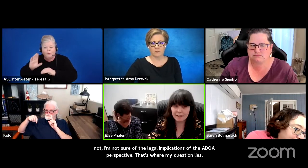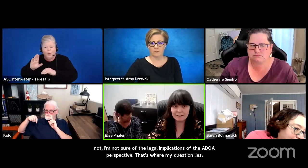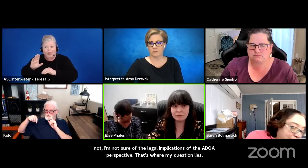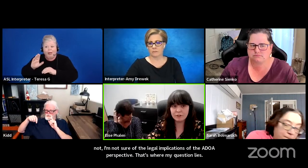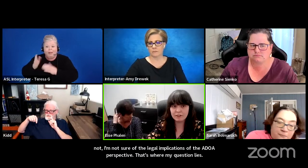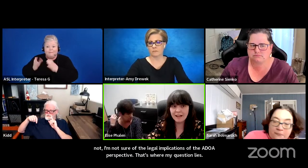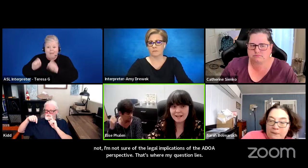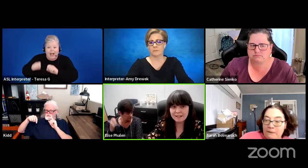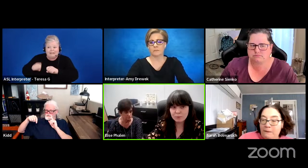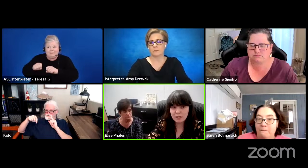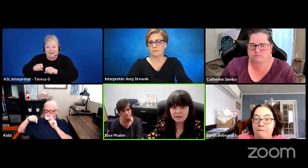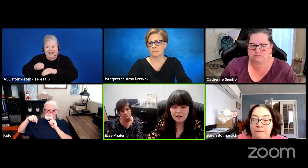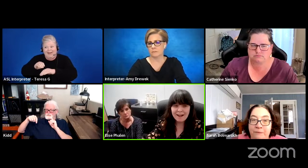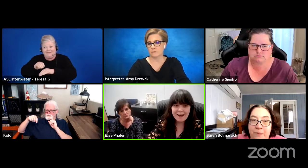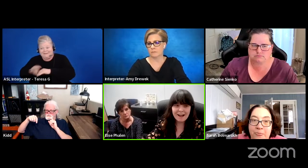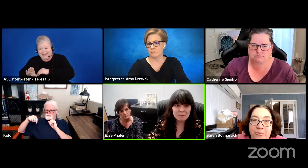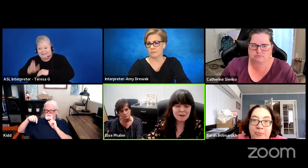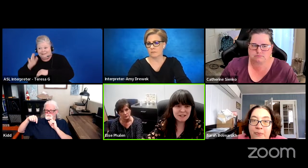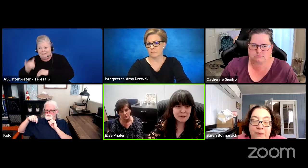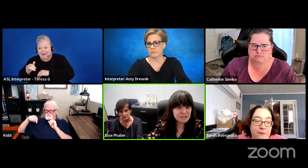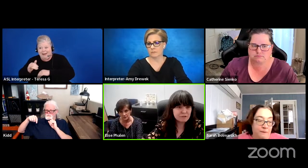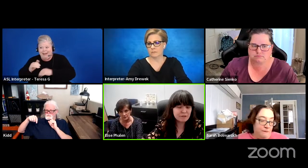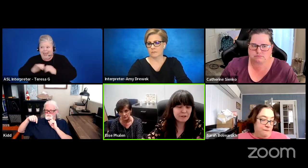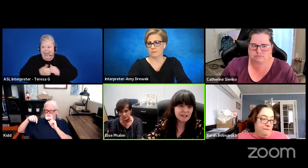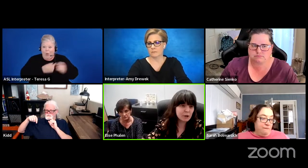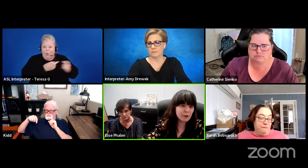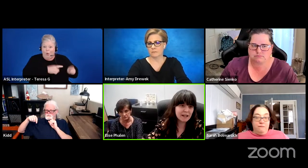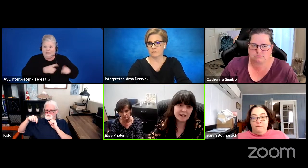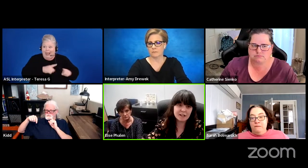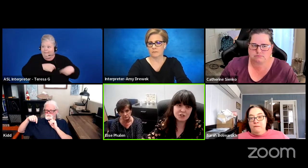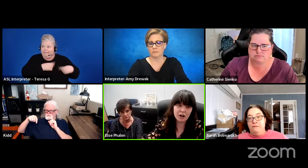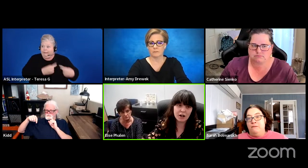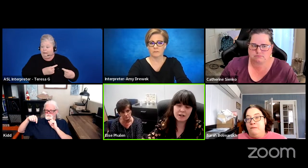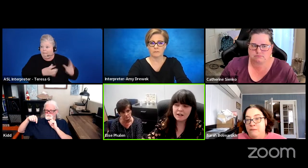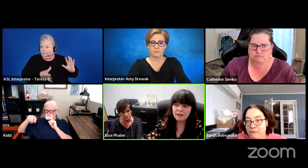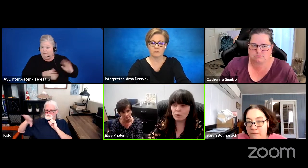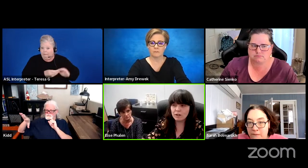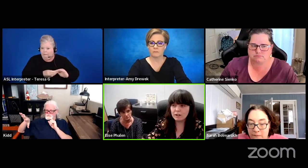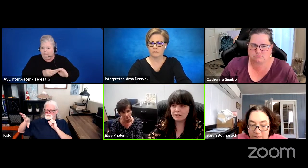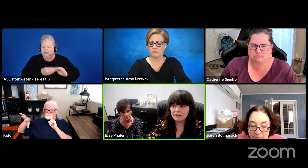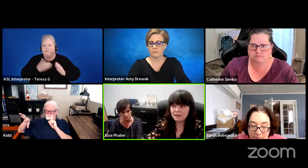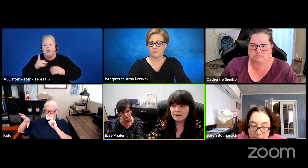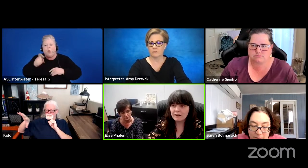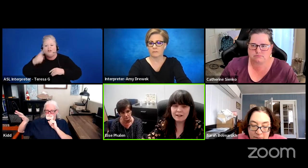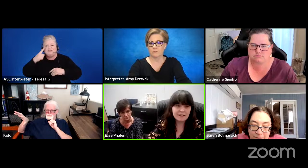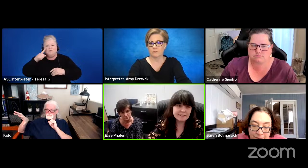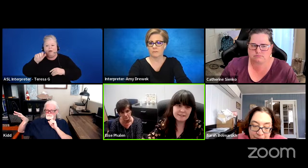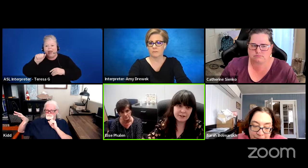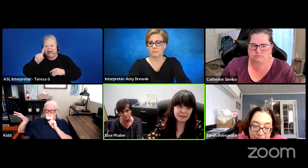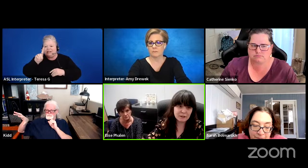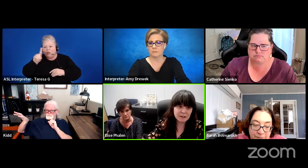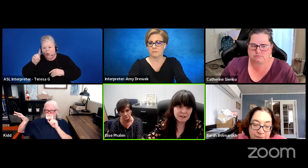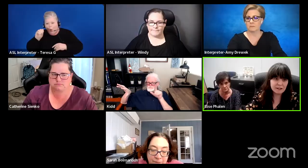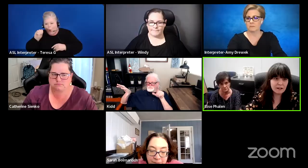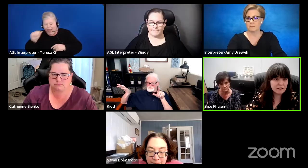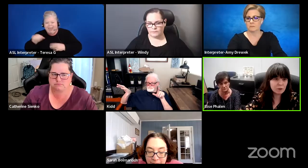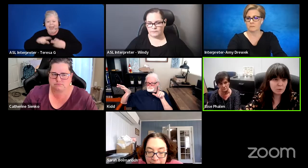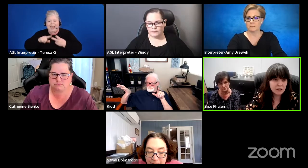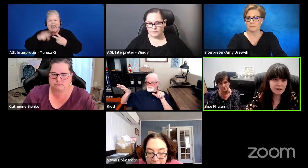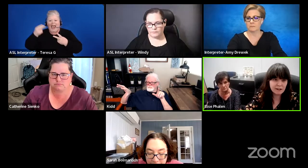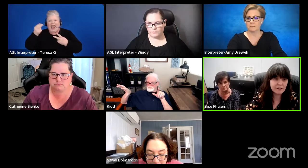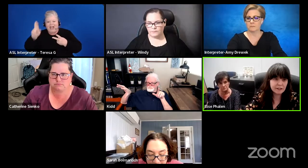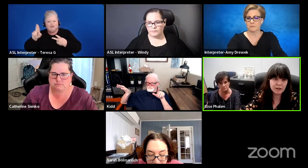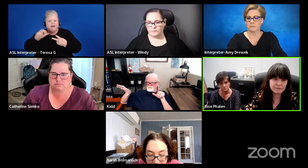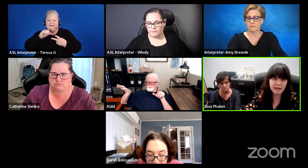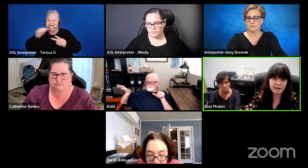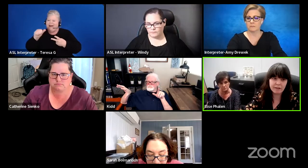search ended for the last one. And a question for ADOA and HR would not necessarily be a legal